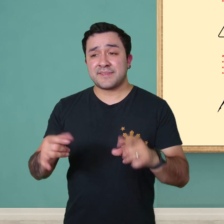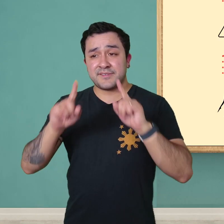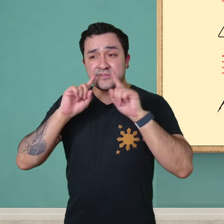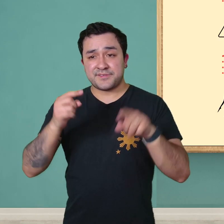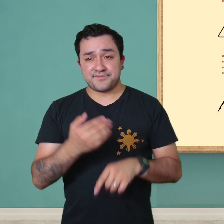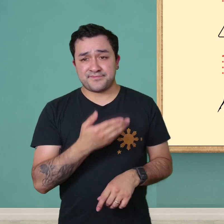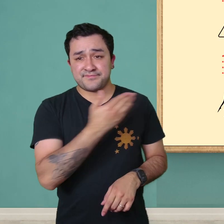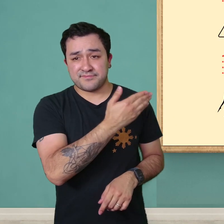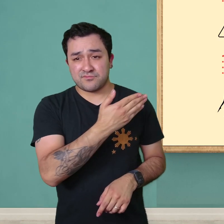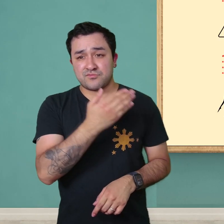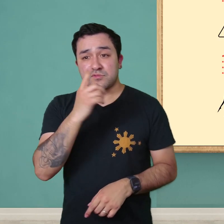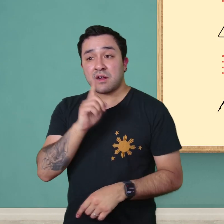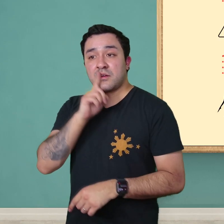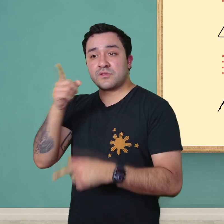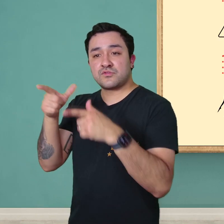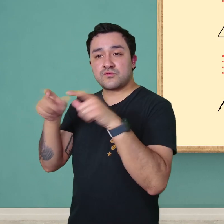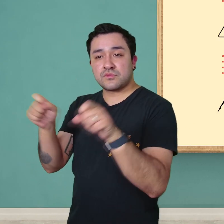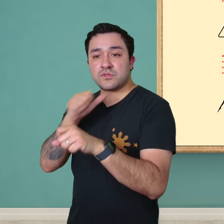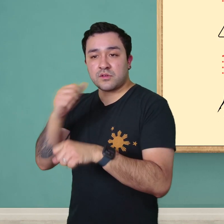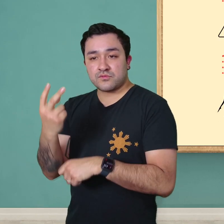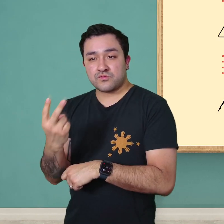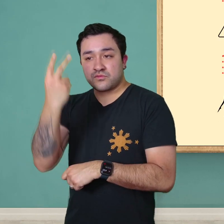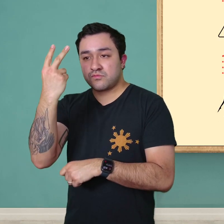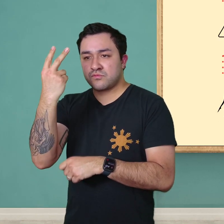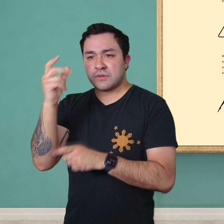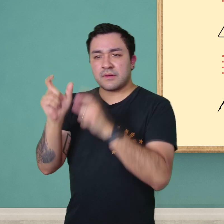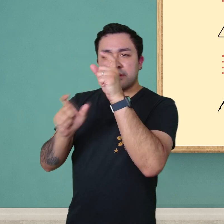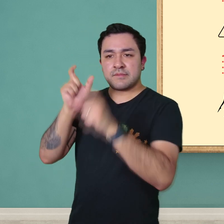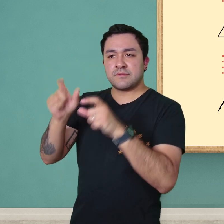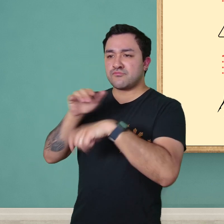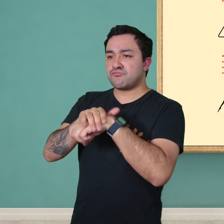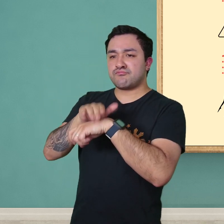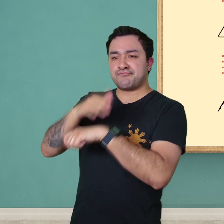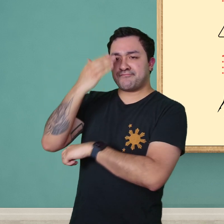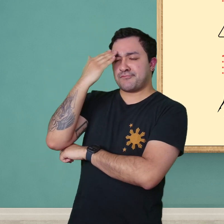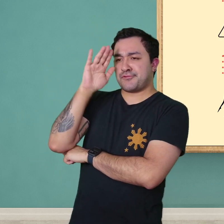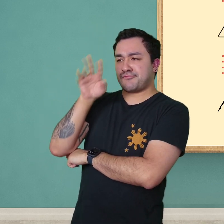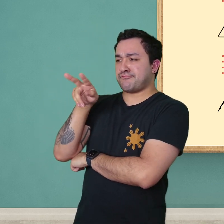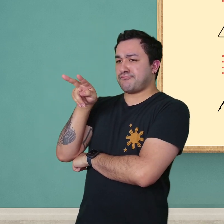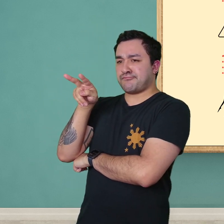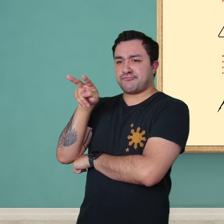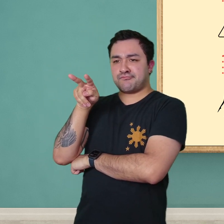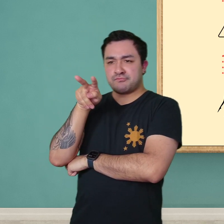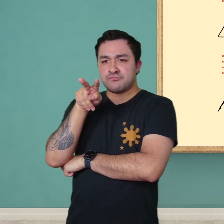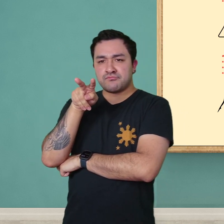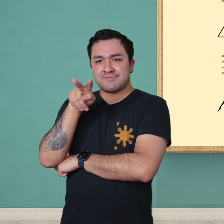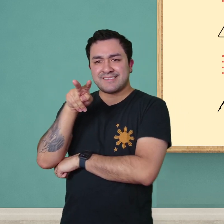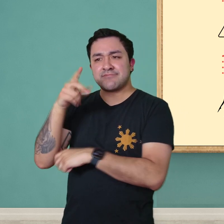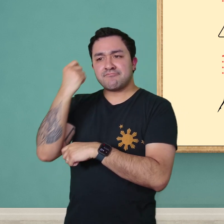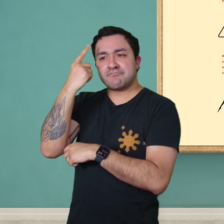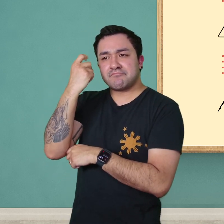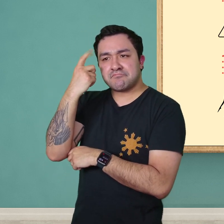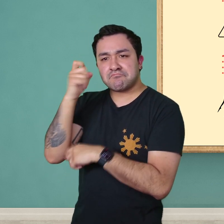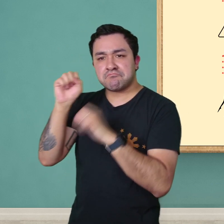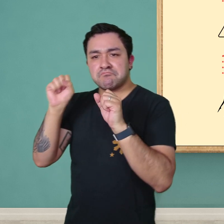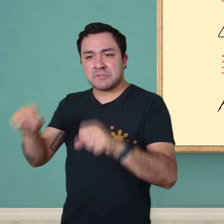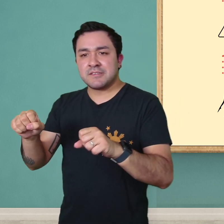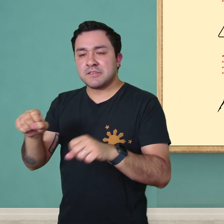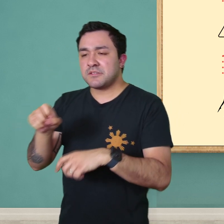We started with 4 iconic symbols. 2 of them could be subcategorized as iconic non-linguistics. These